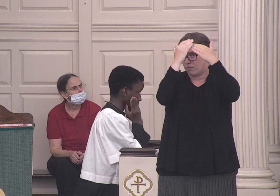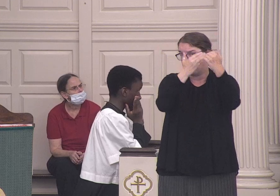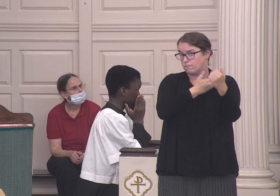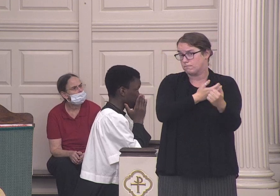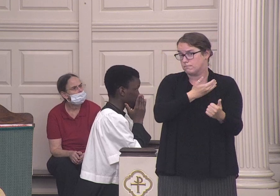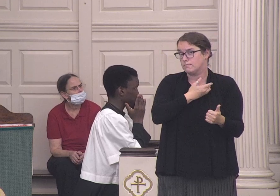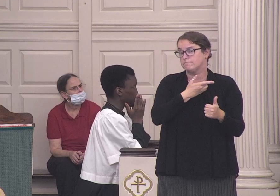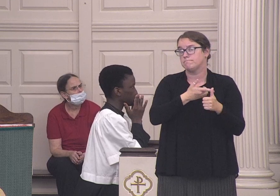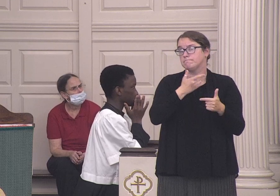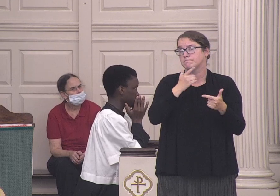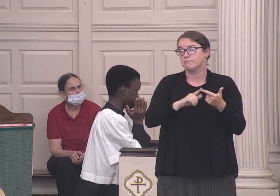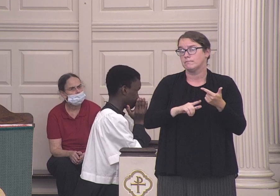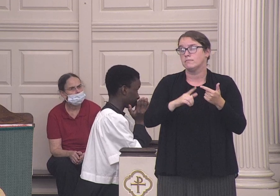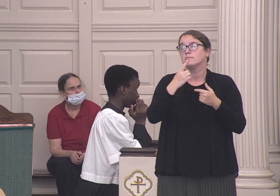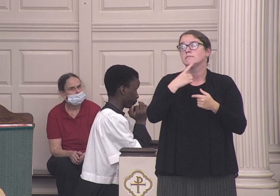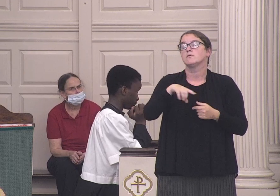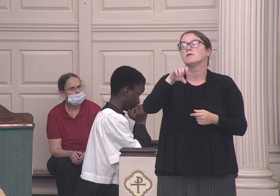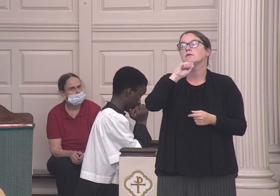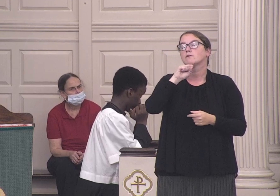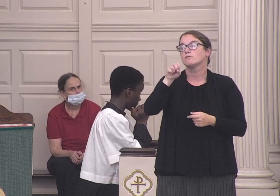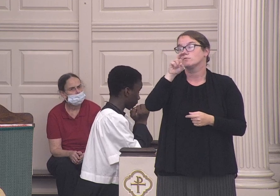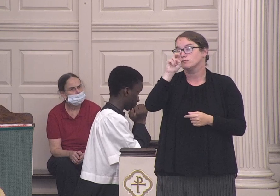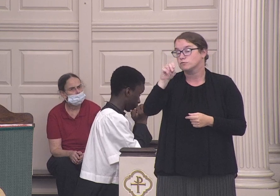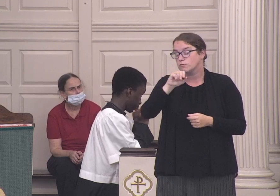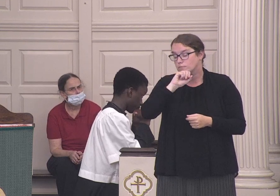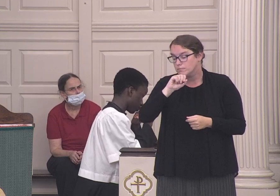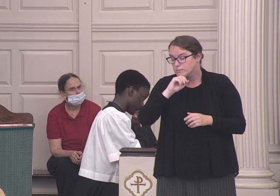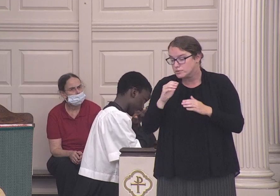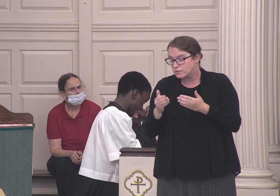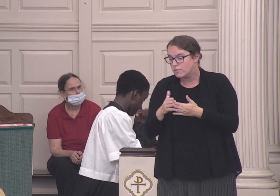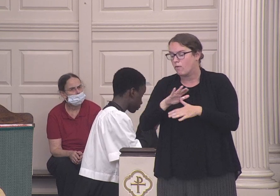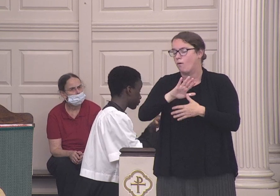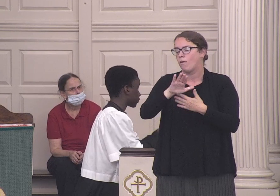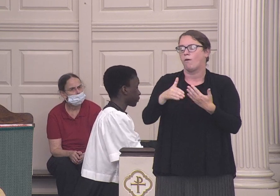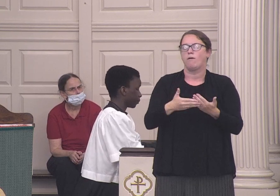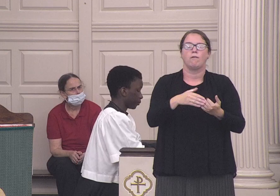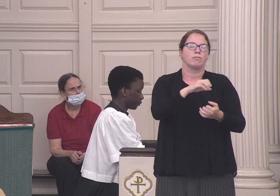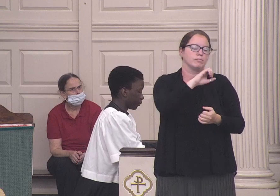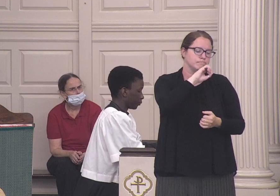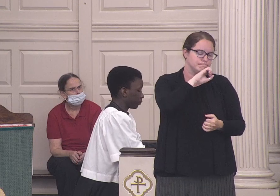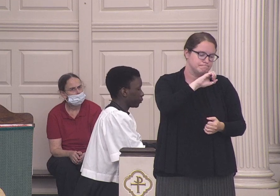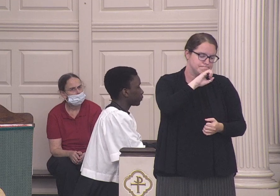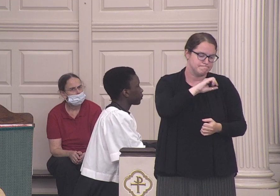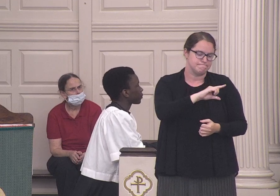our Pope, and Cardinal Sean, our Bishop, and all the clergy.